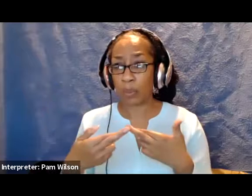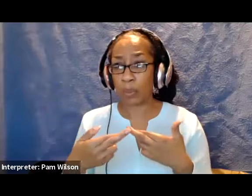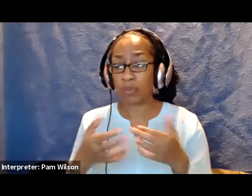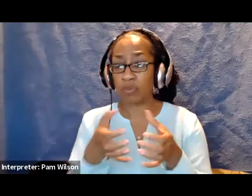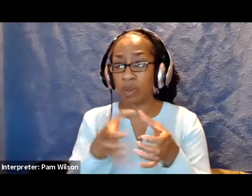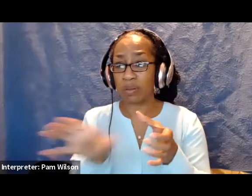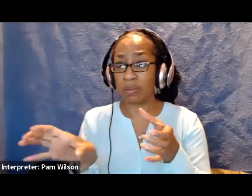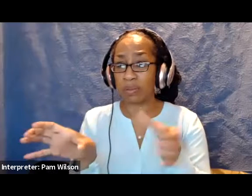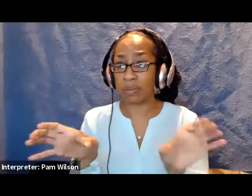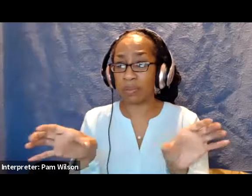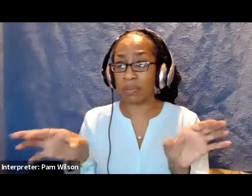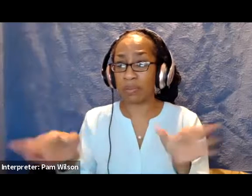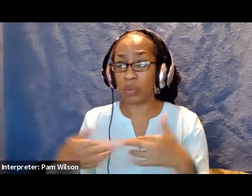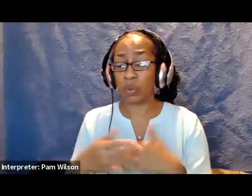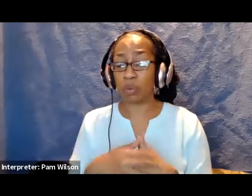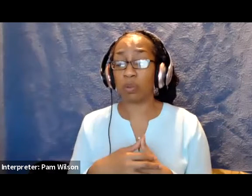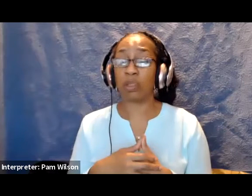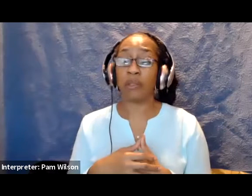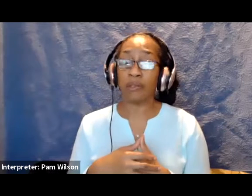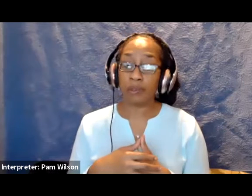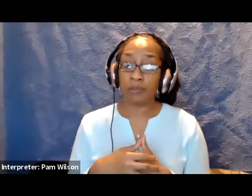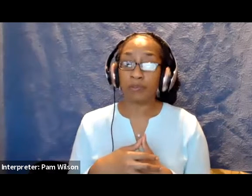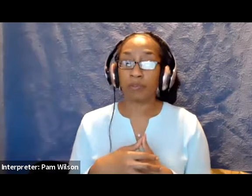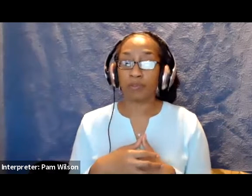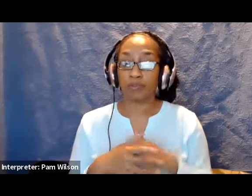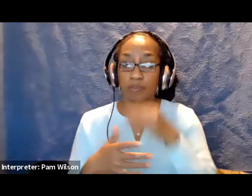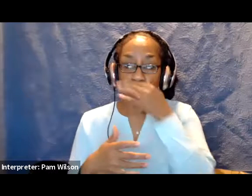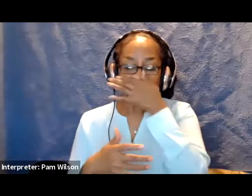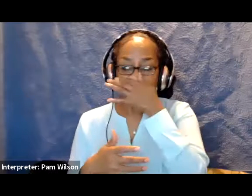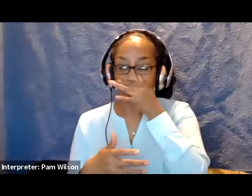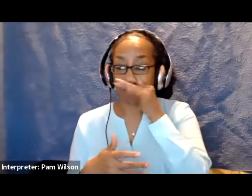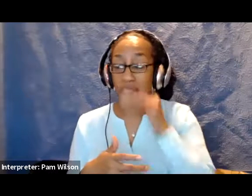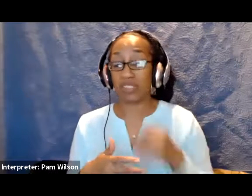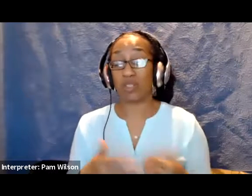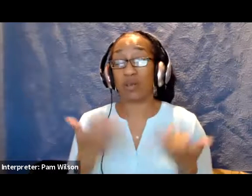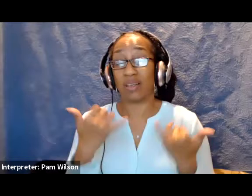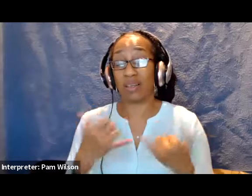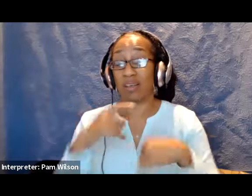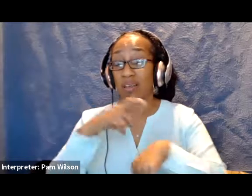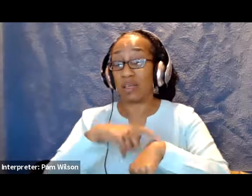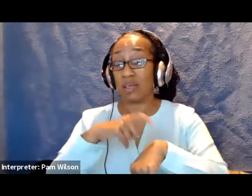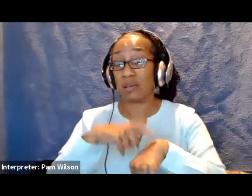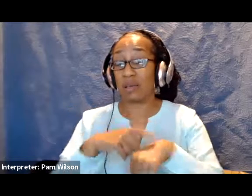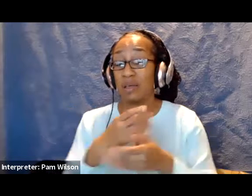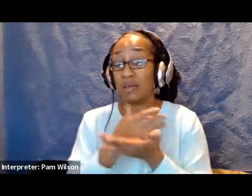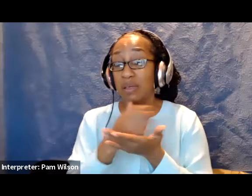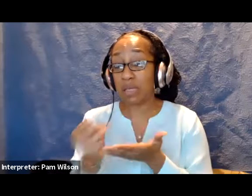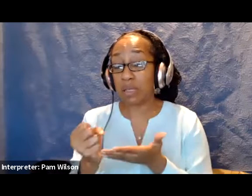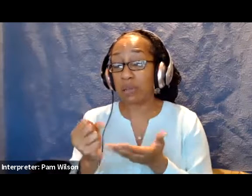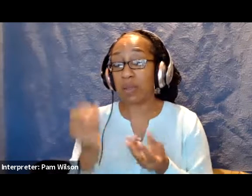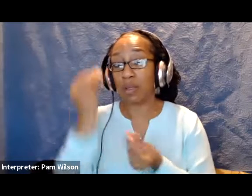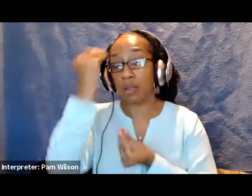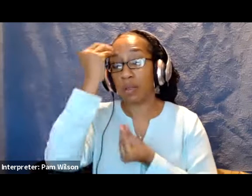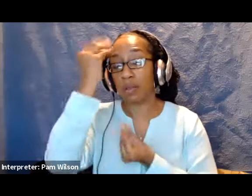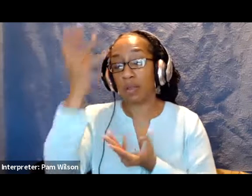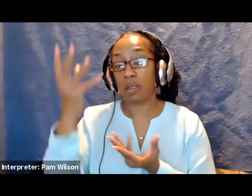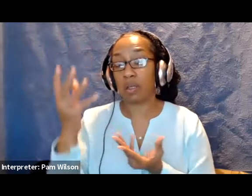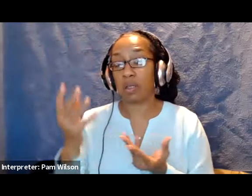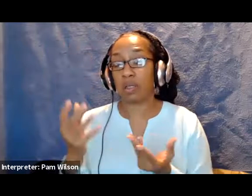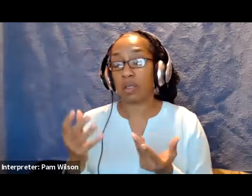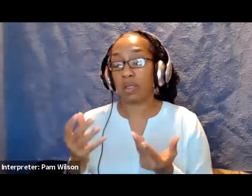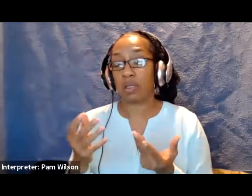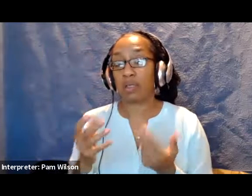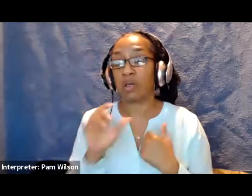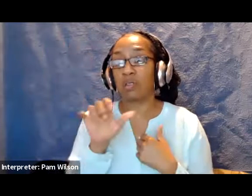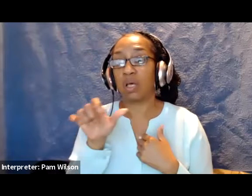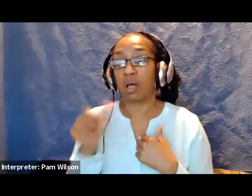about. Now, again, I'm out of time, but I want to let you know that I've given you a lot of other